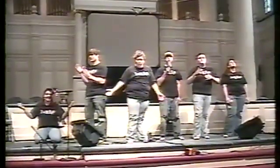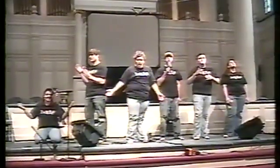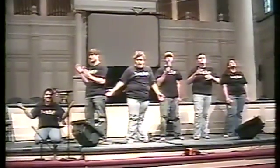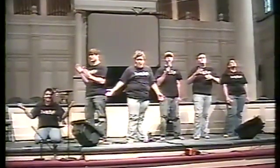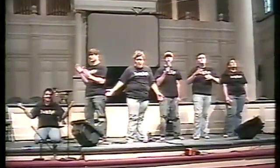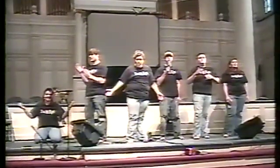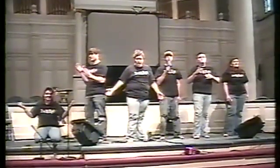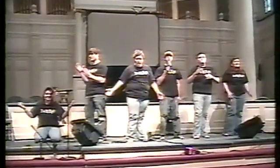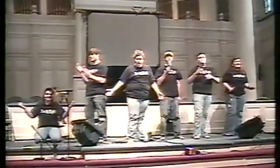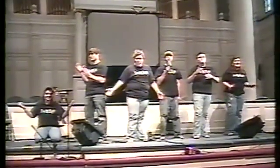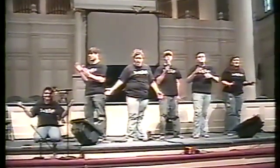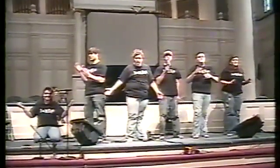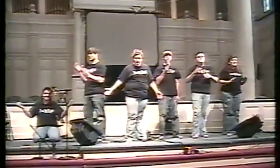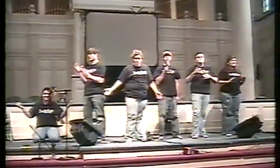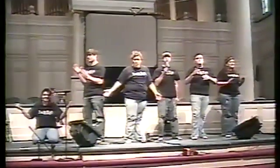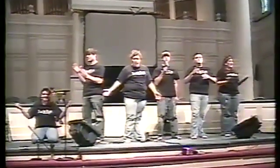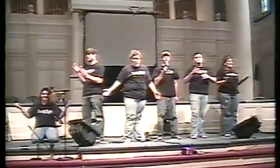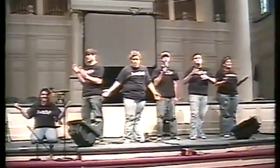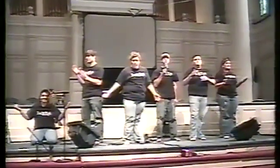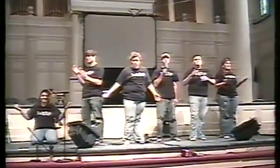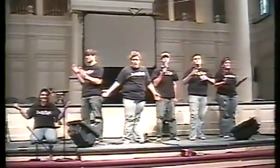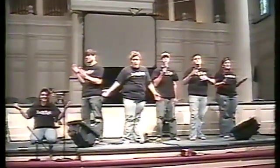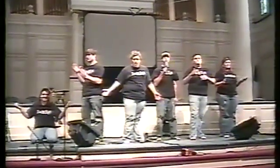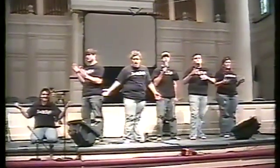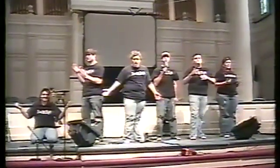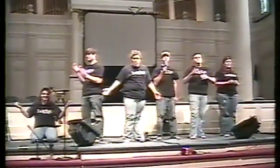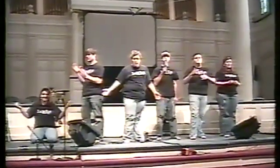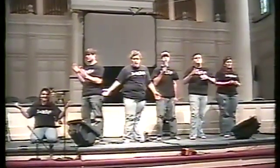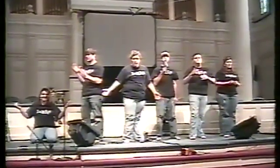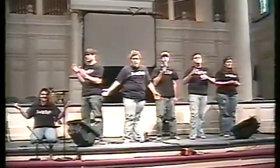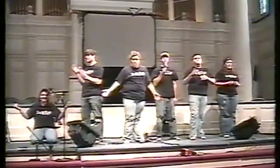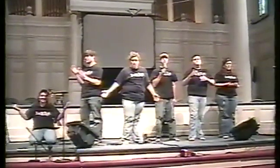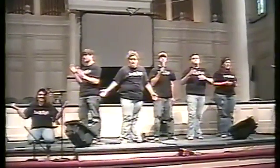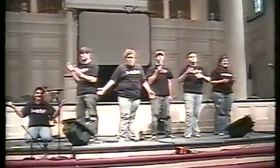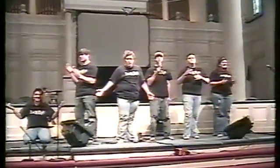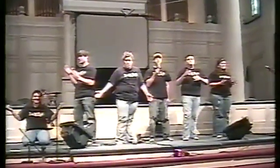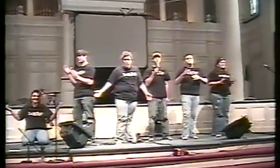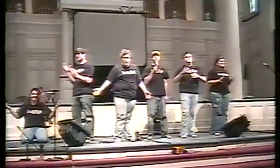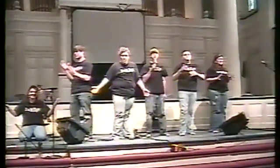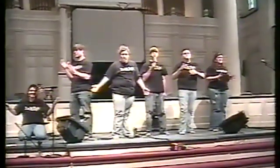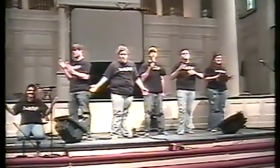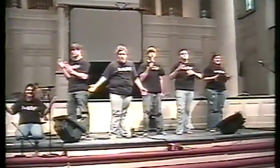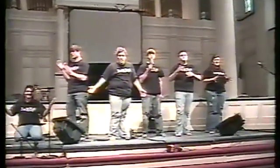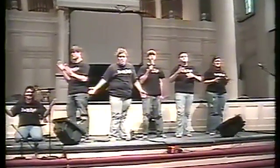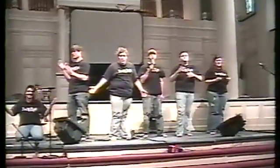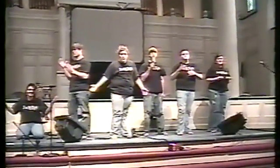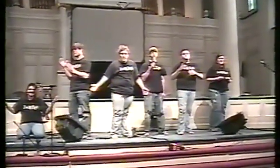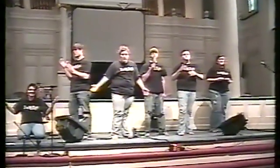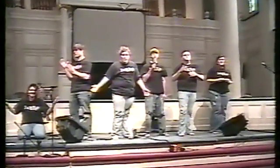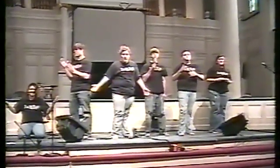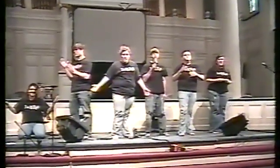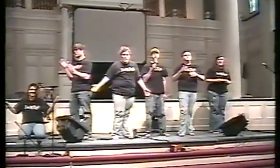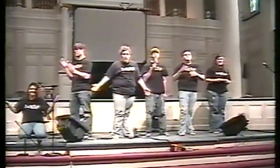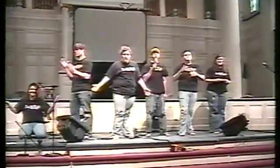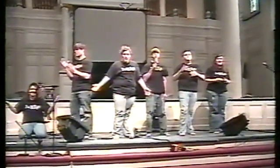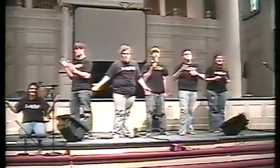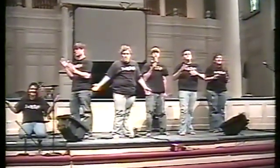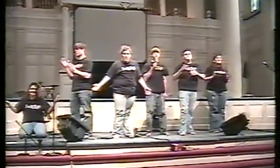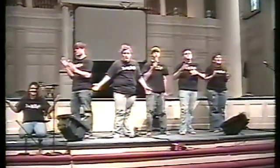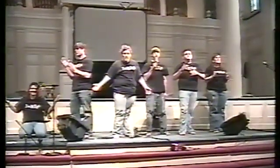reward. The city is just not a safe place for a woman on her own. Working in some soup kitchen and shelter for the drunks? That would be